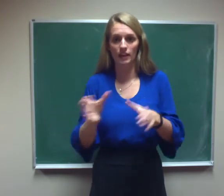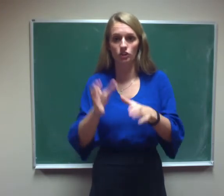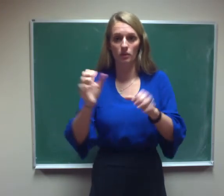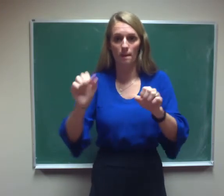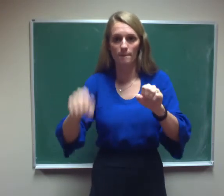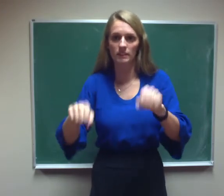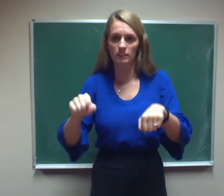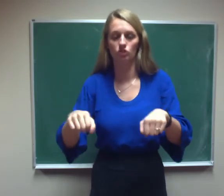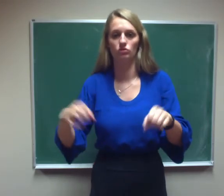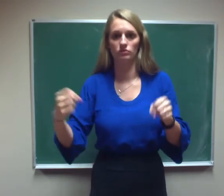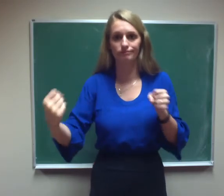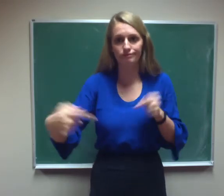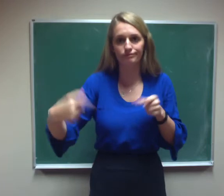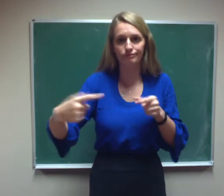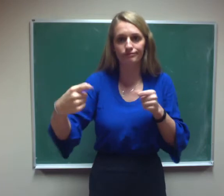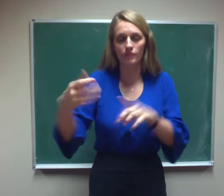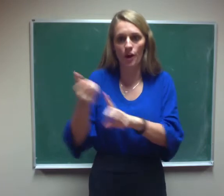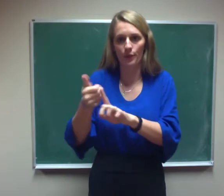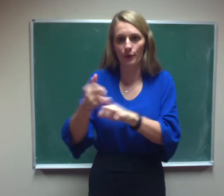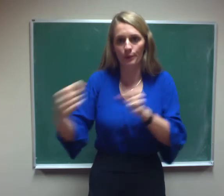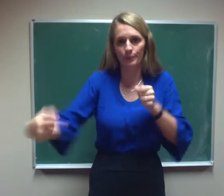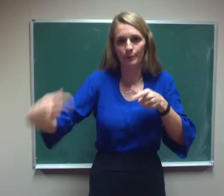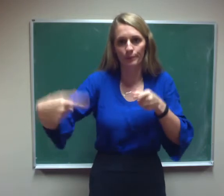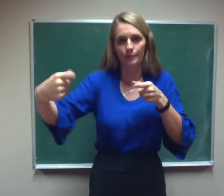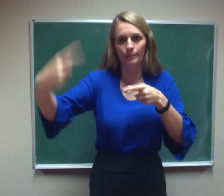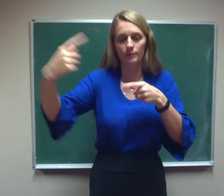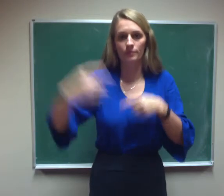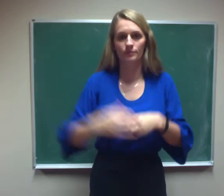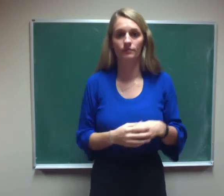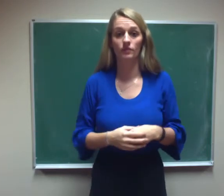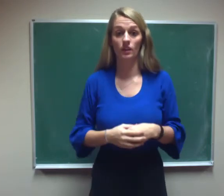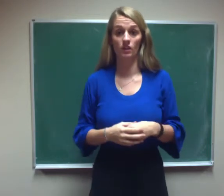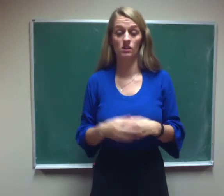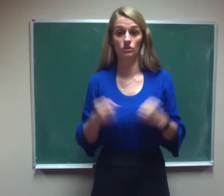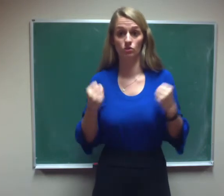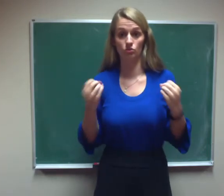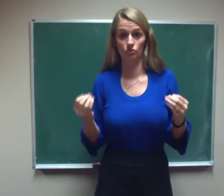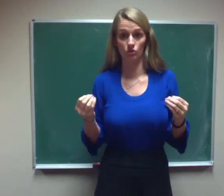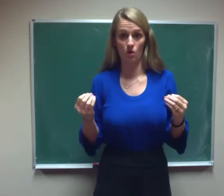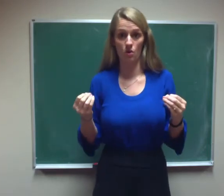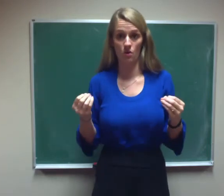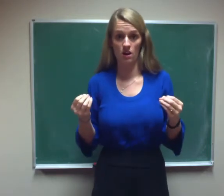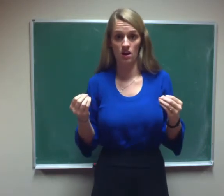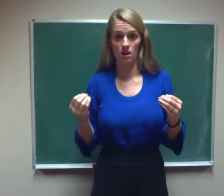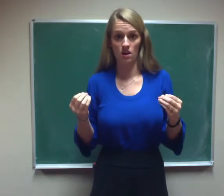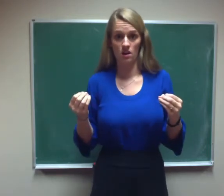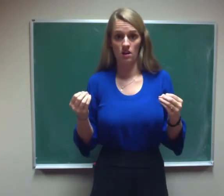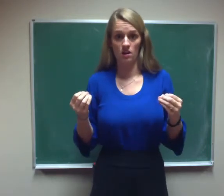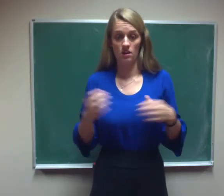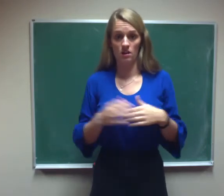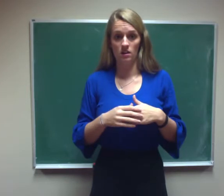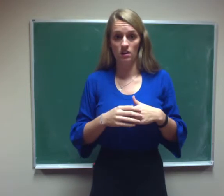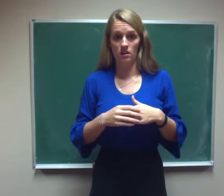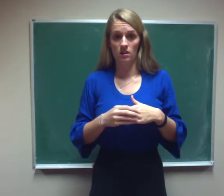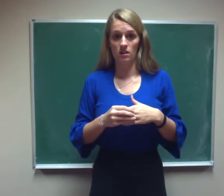through tissue to adjacent cells. So we've got this closed system, and we can increase and decrease the size of the